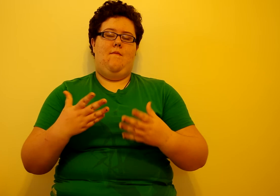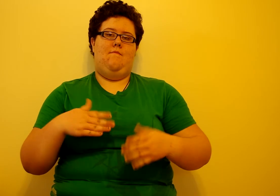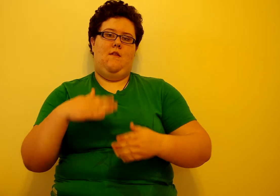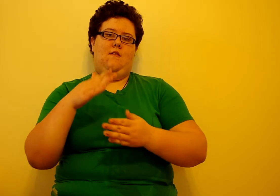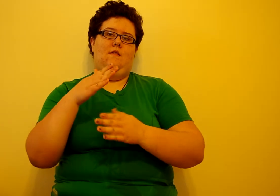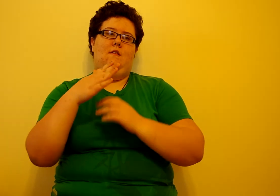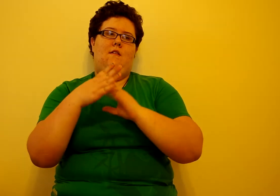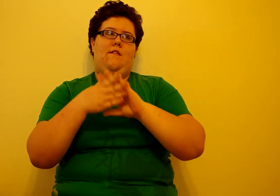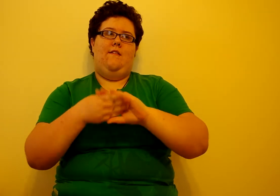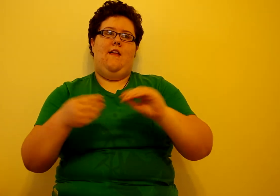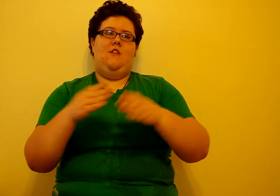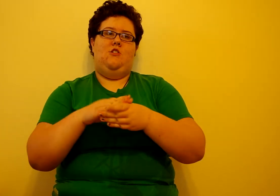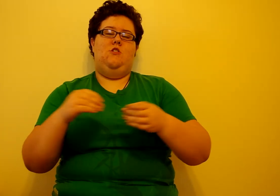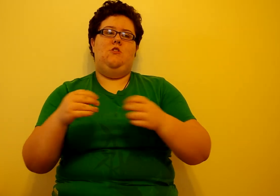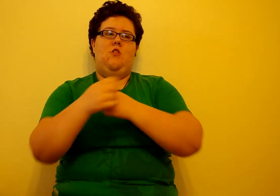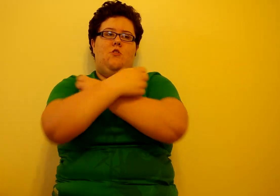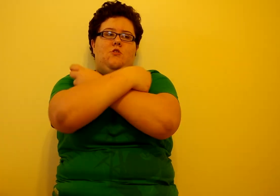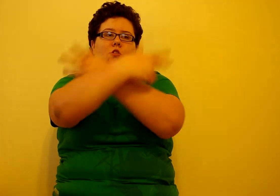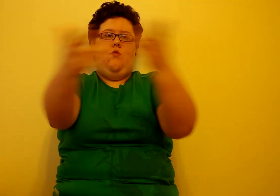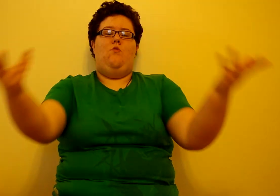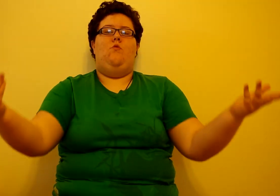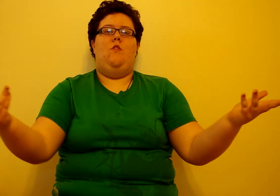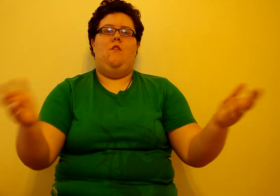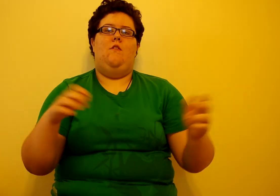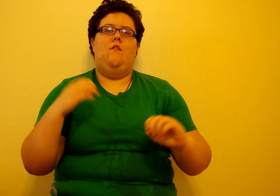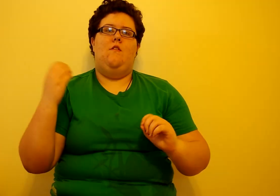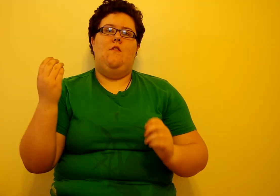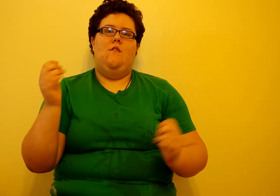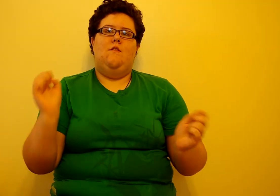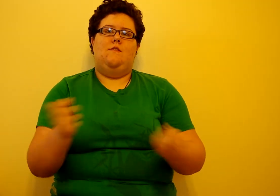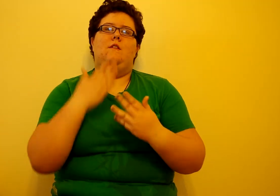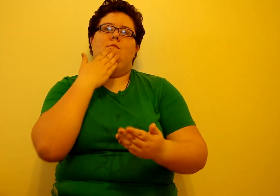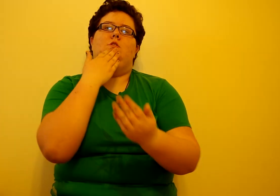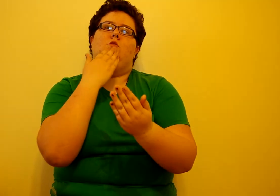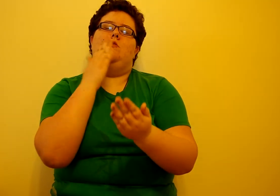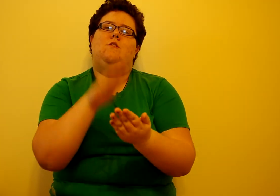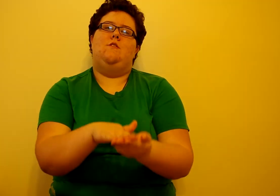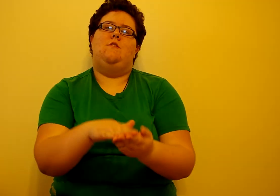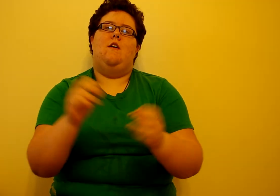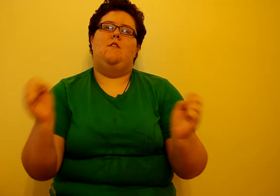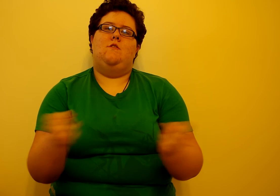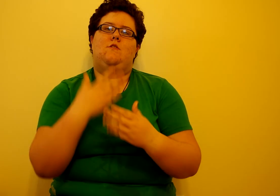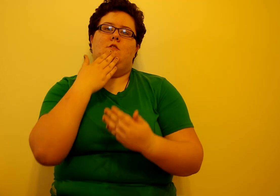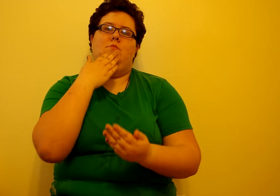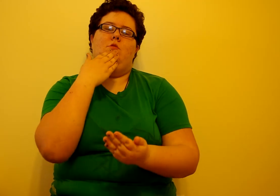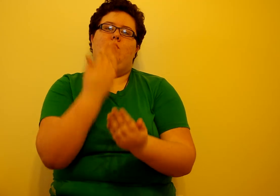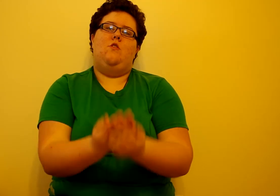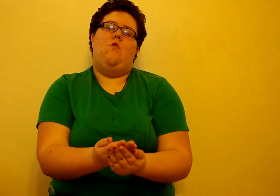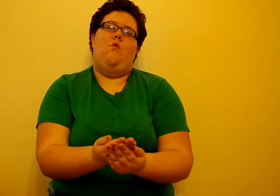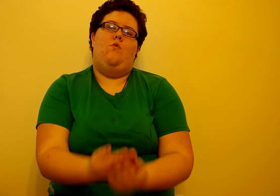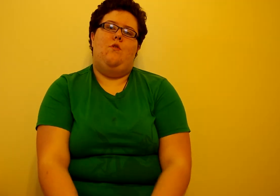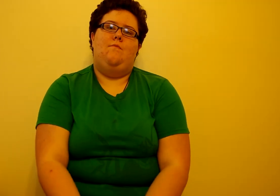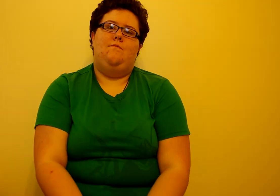some legends are told, some turn to dust, some go to gold.